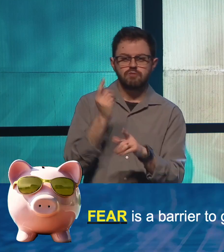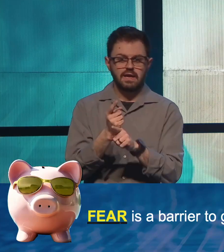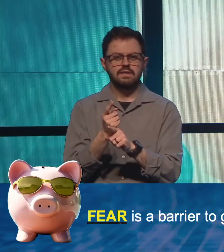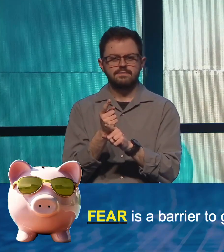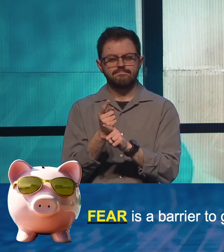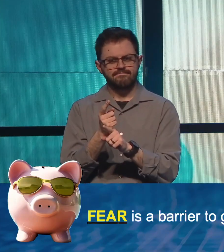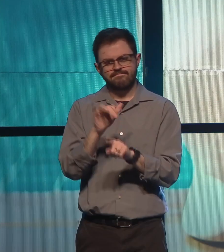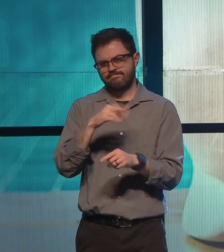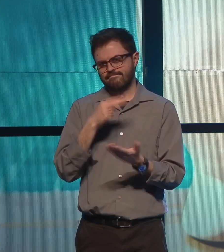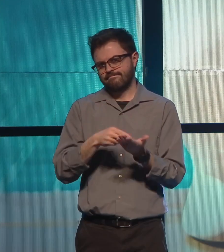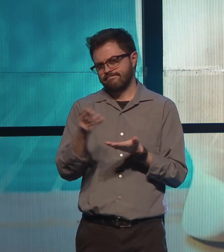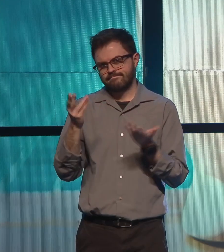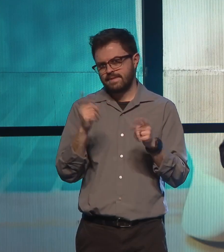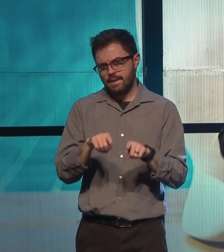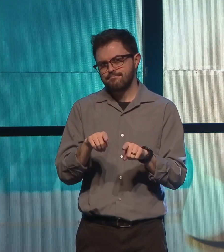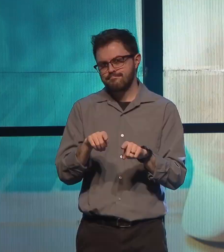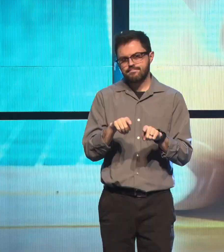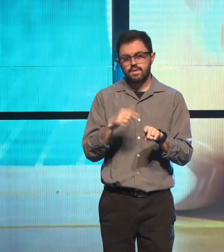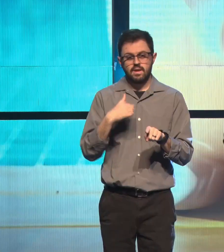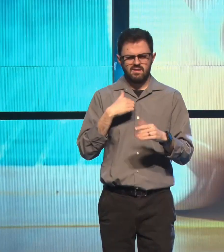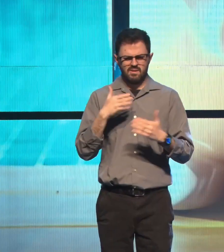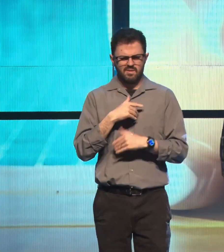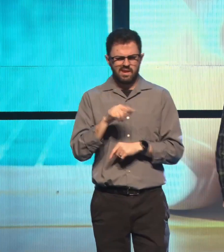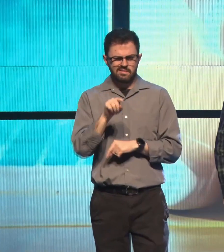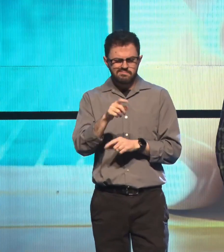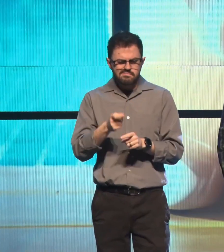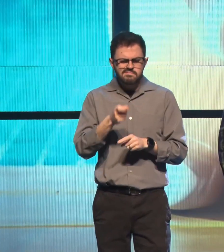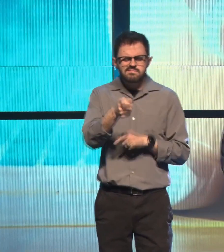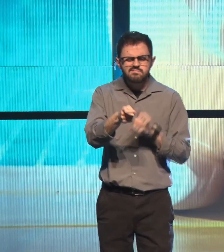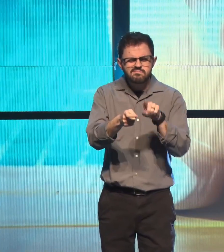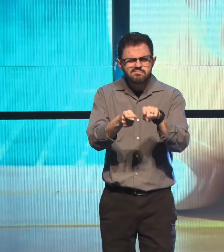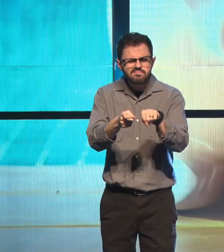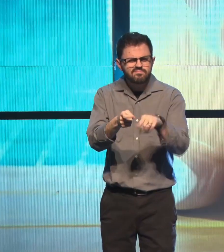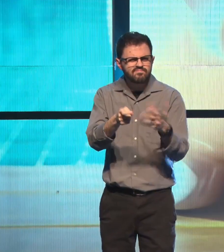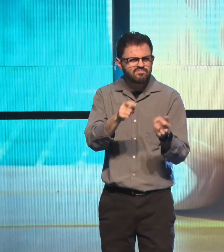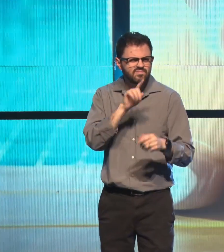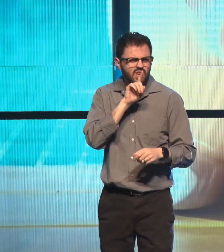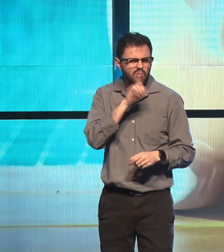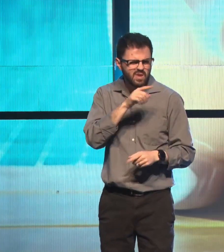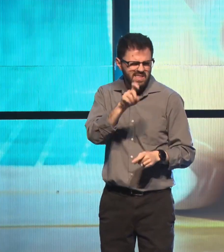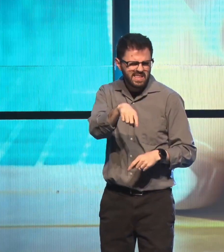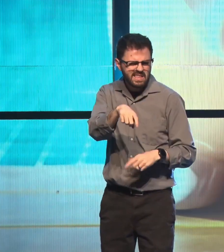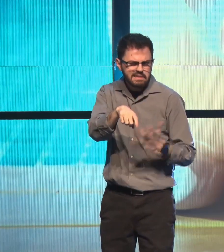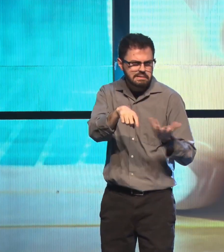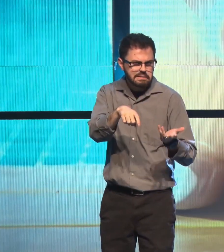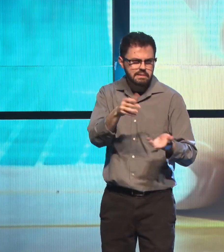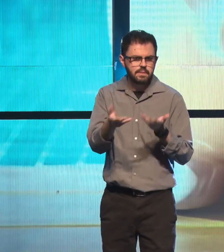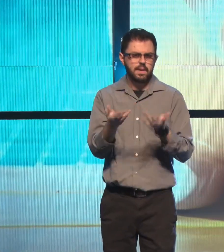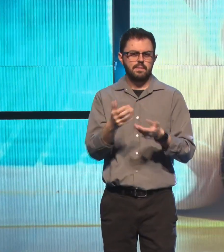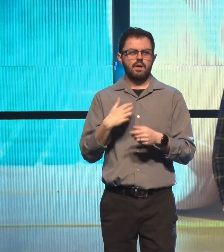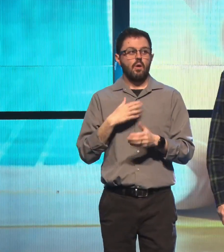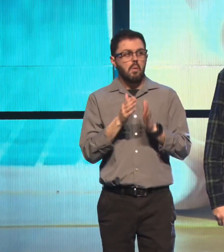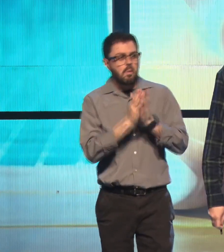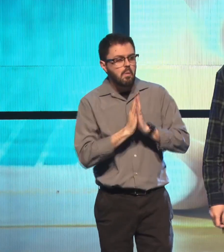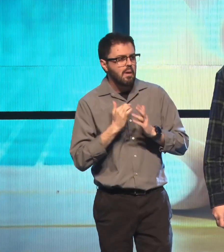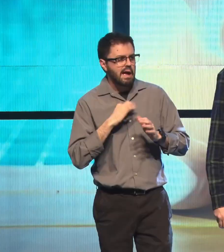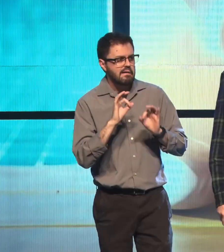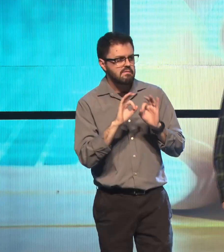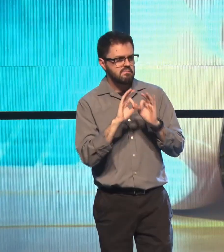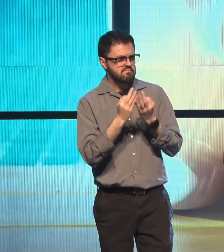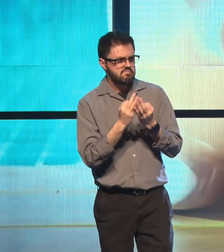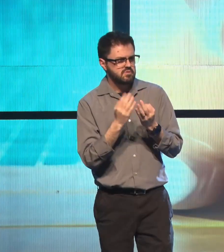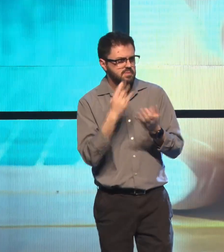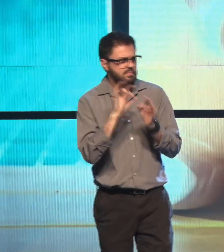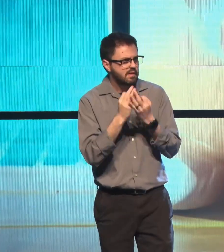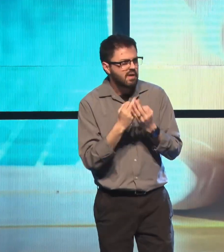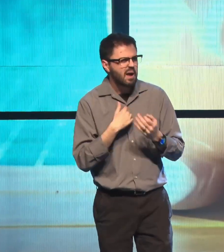it. We have this fear that, does this person really have a need? Maybe they asked us for some money. Maybe you have a family member and they told you they were struggling. You